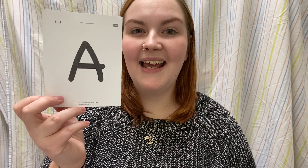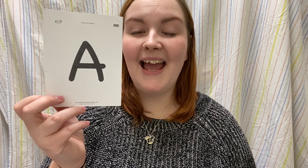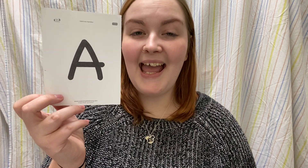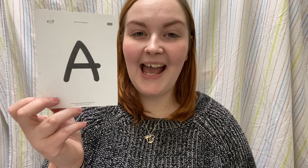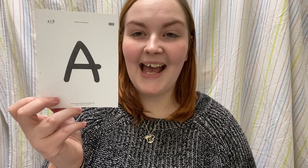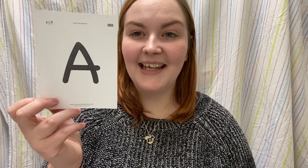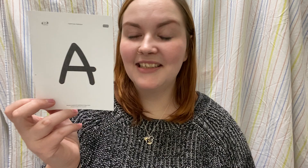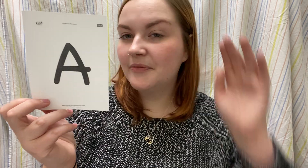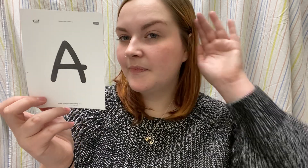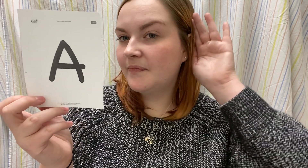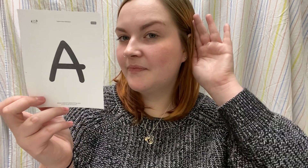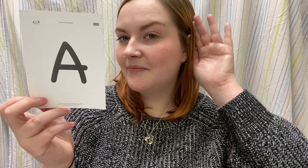A.